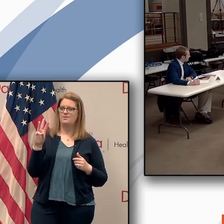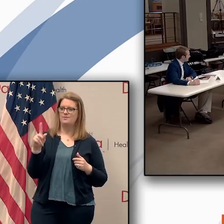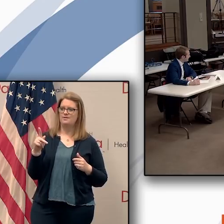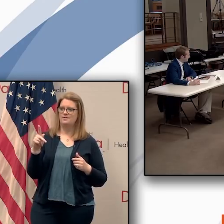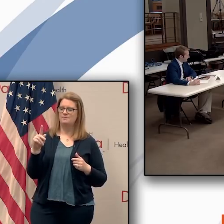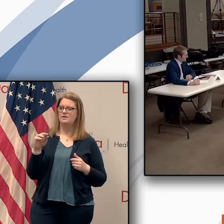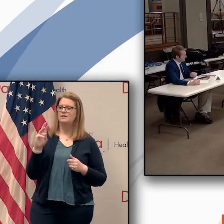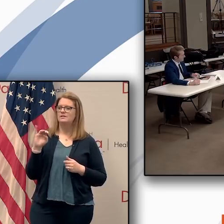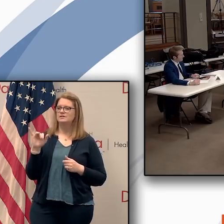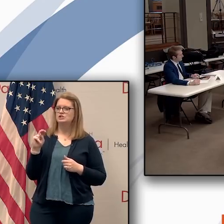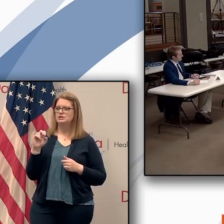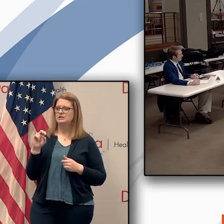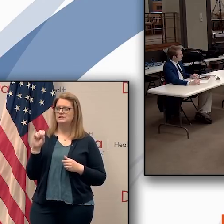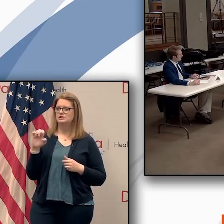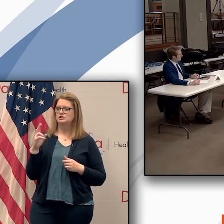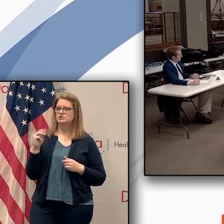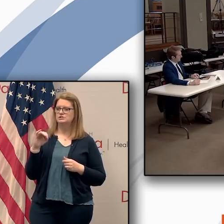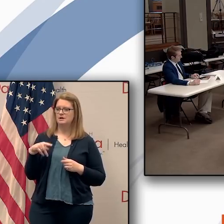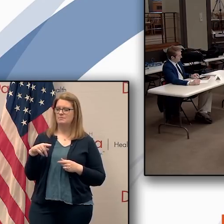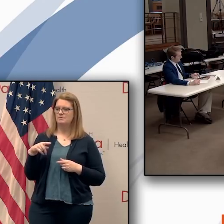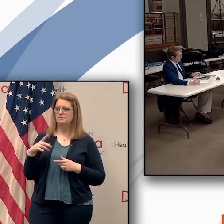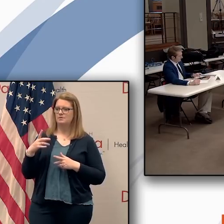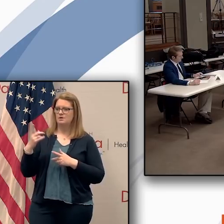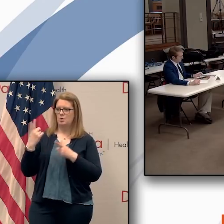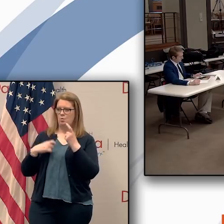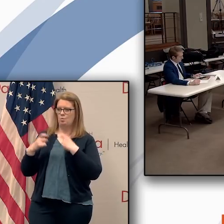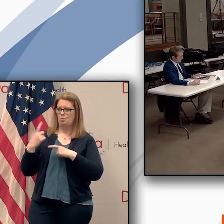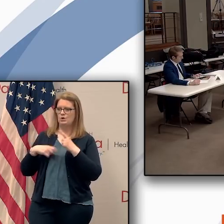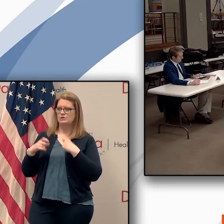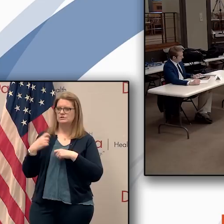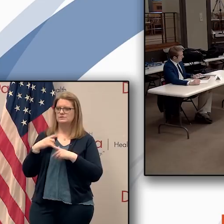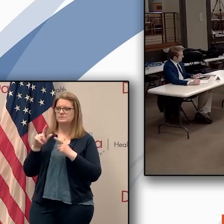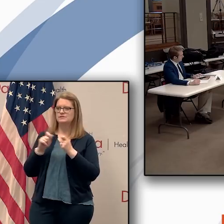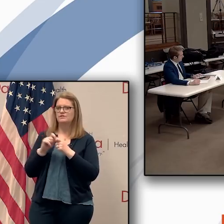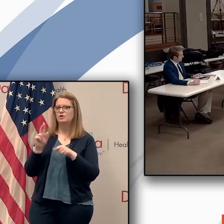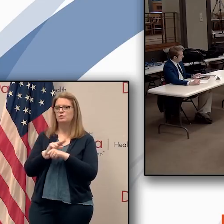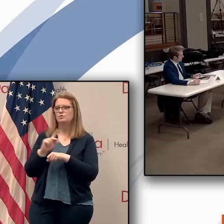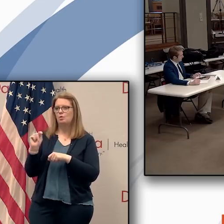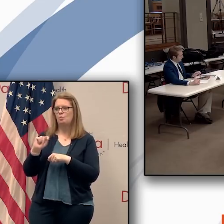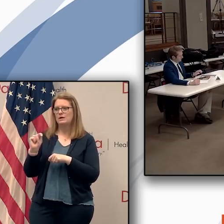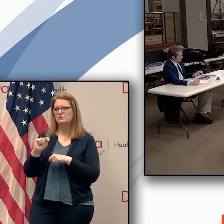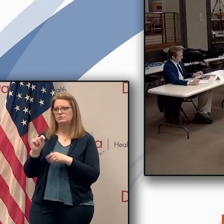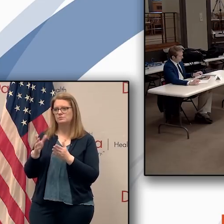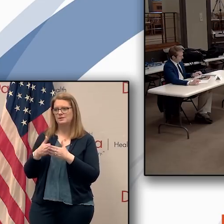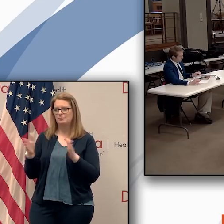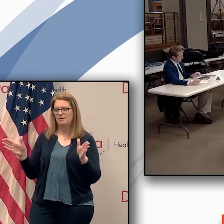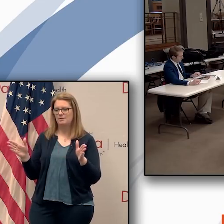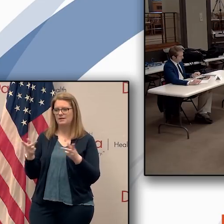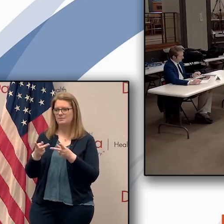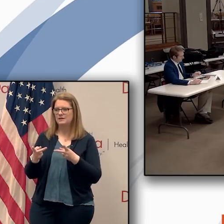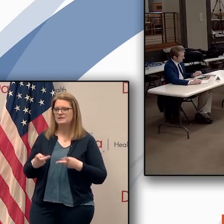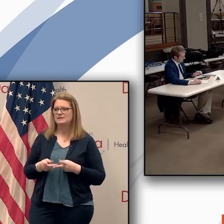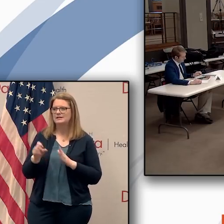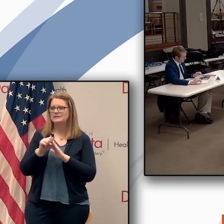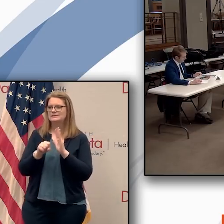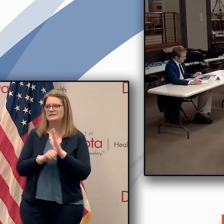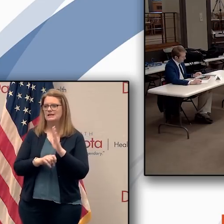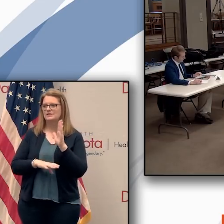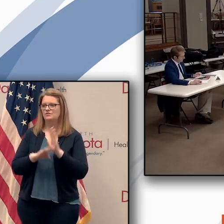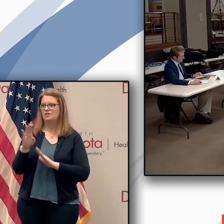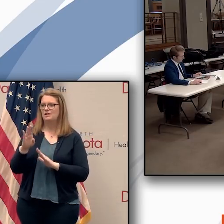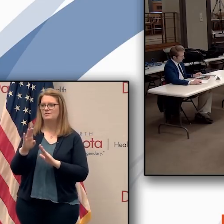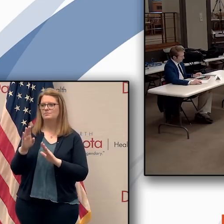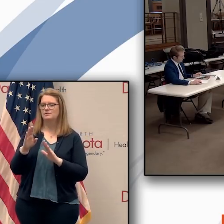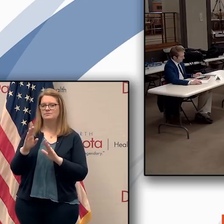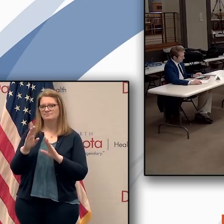GEM Hometown Radio Group, we've received questions specific to the use of restrooms in public places. Has the state developed guidelines